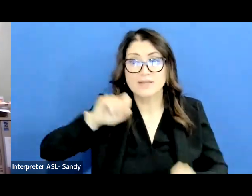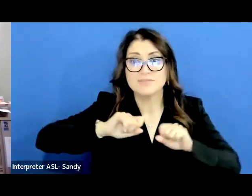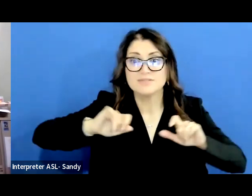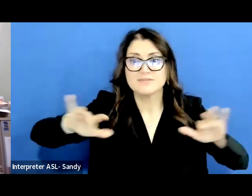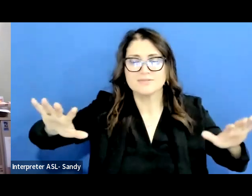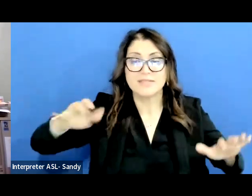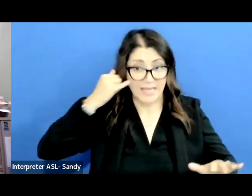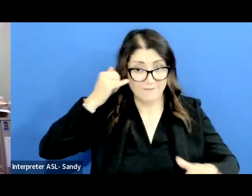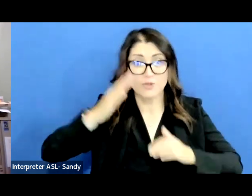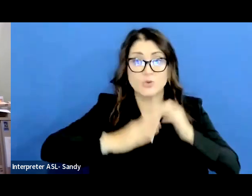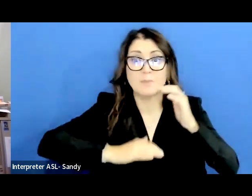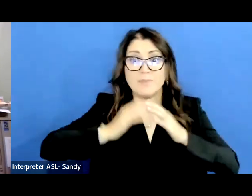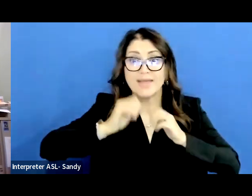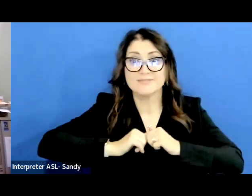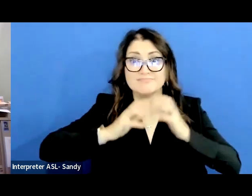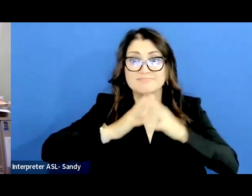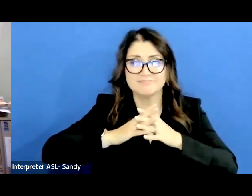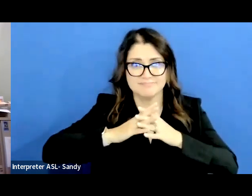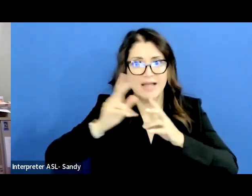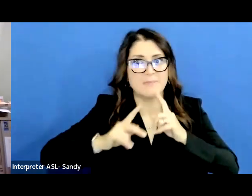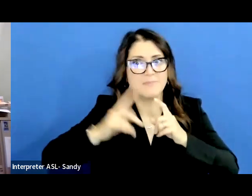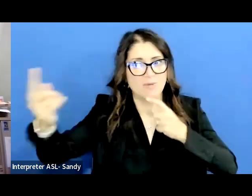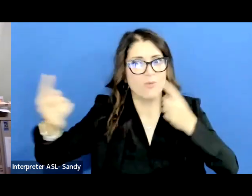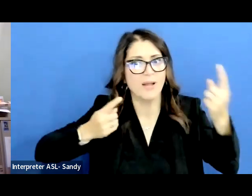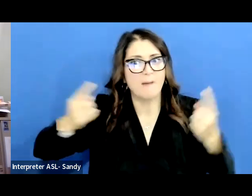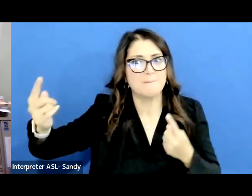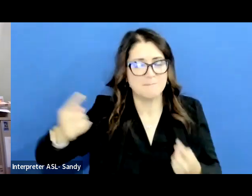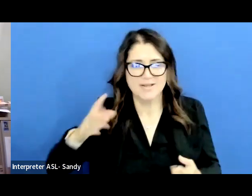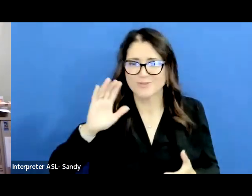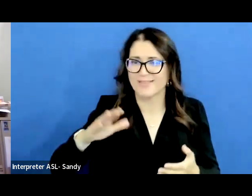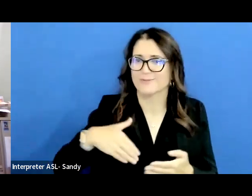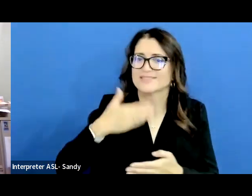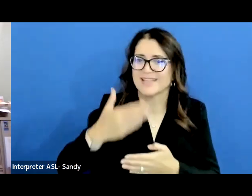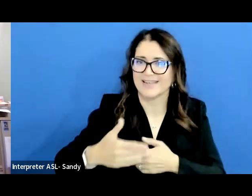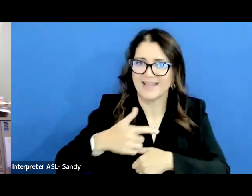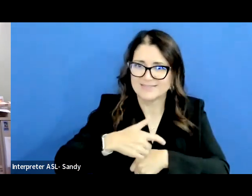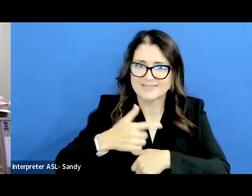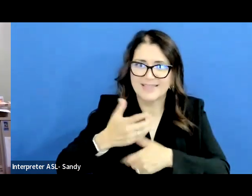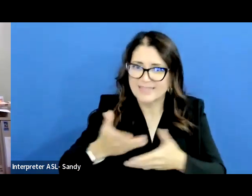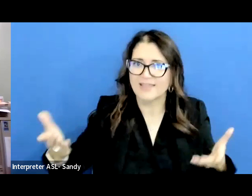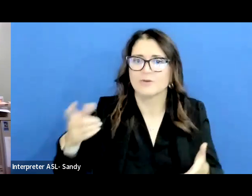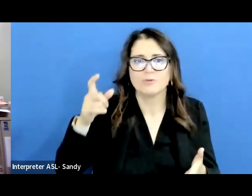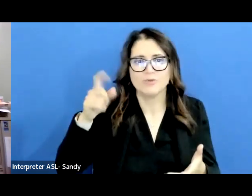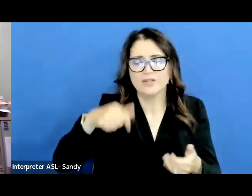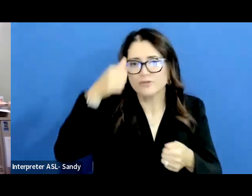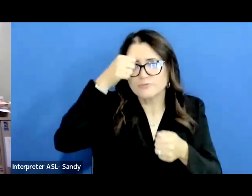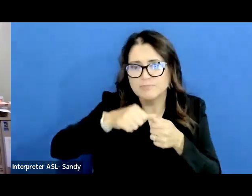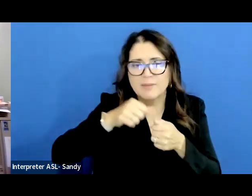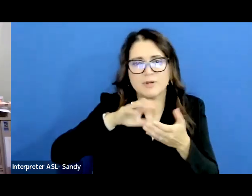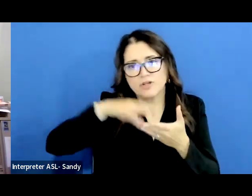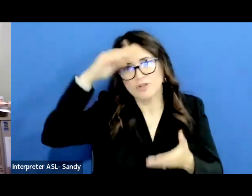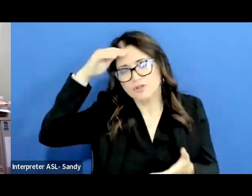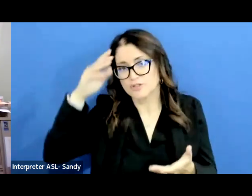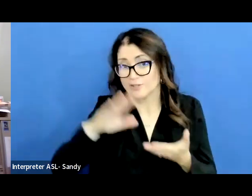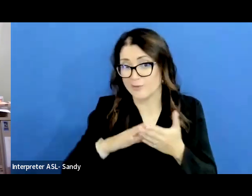come. So that's what we get to. The next thing is really learning more about the community needs. What is it that they need?